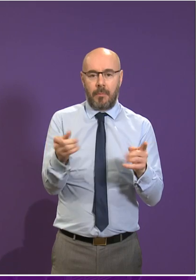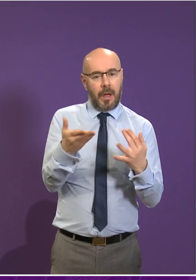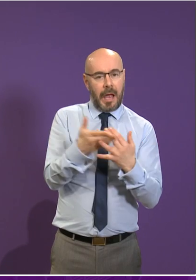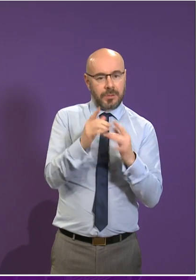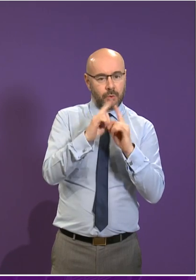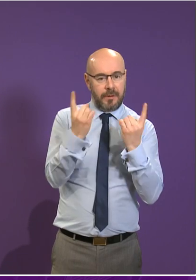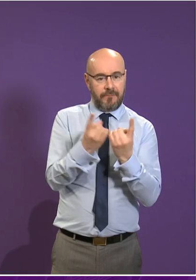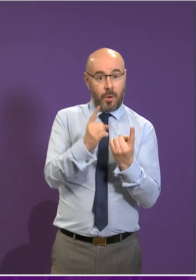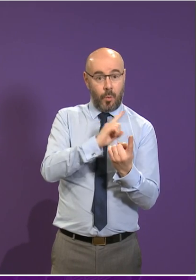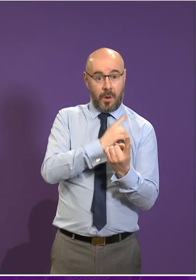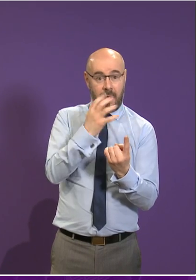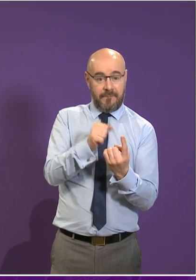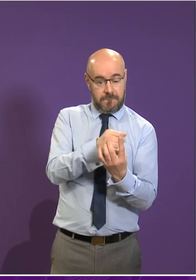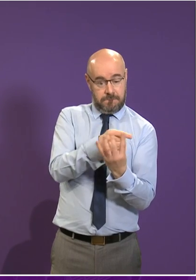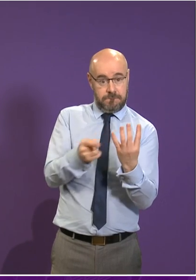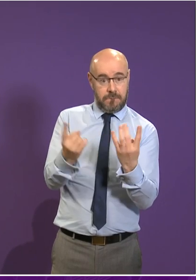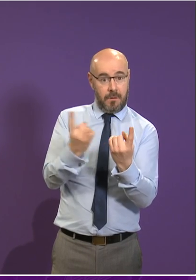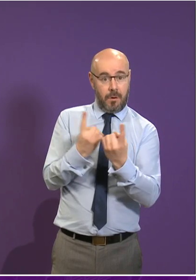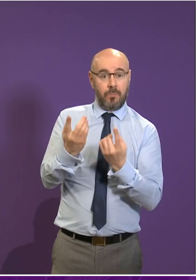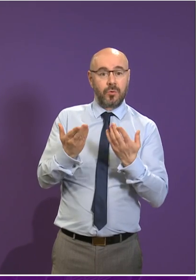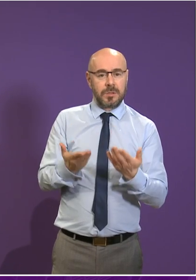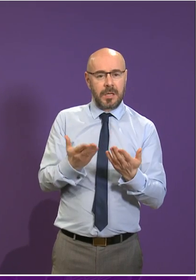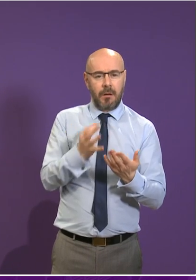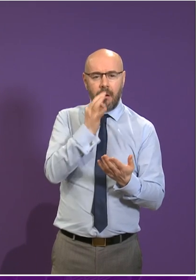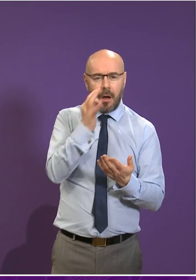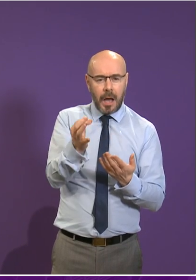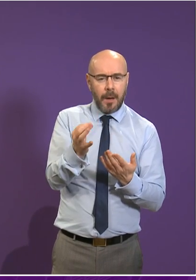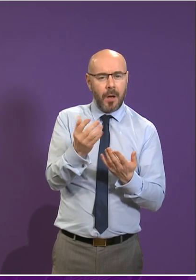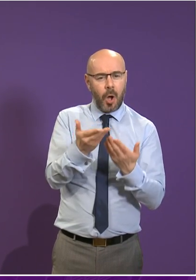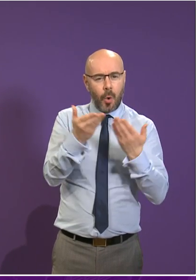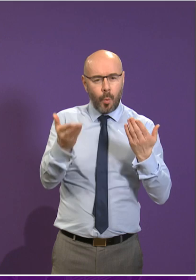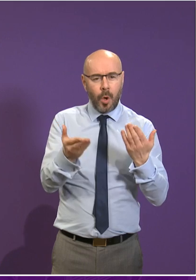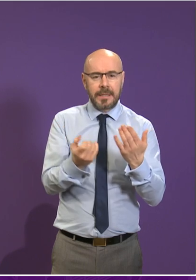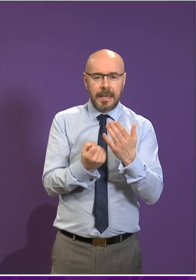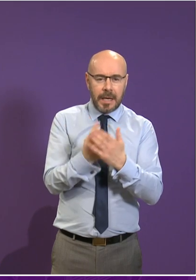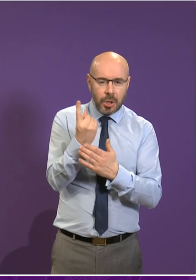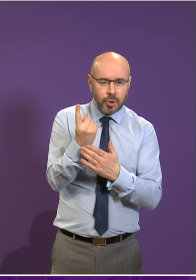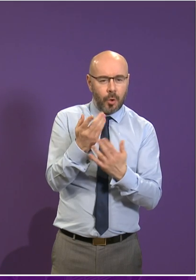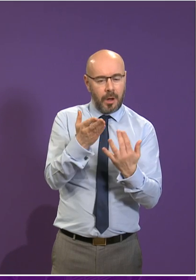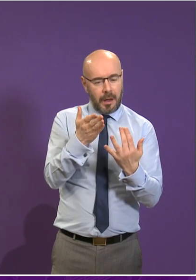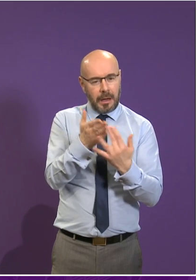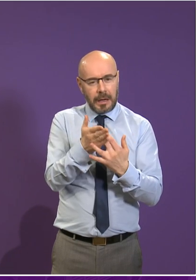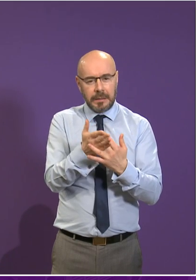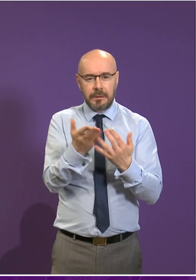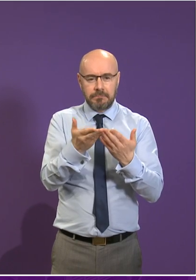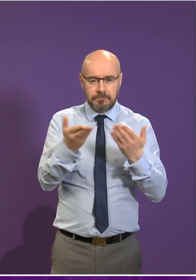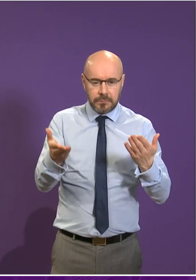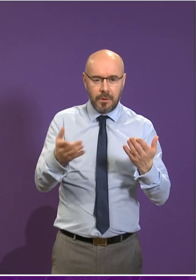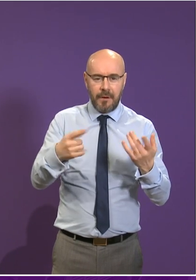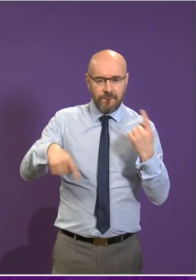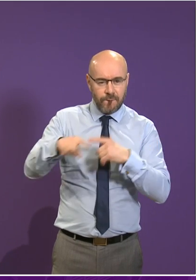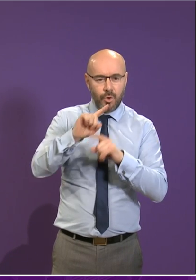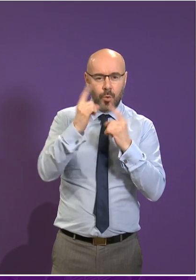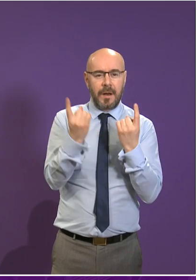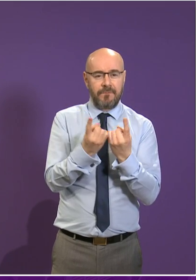here today in order to address some of the equalities issues and to address some of the widening access and the policy functional issues at university as well. So we're